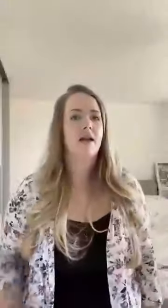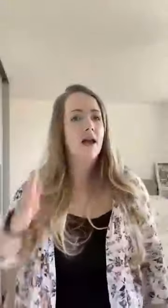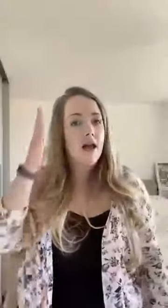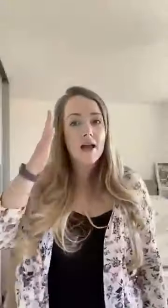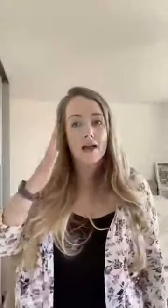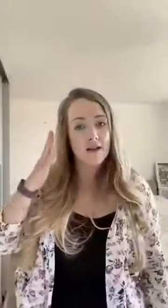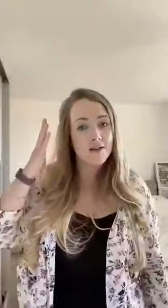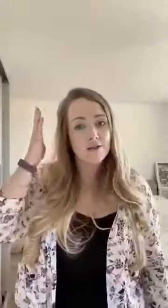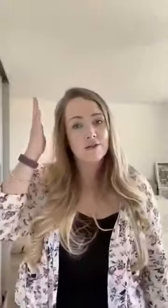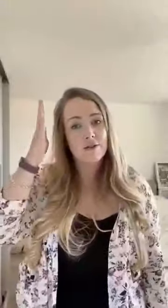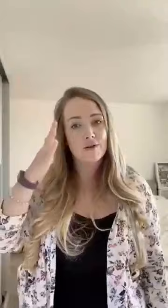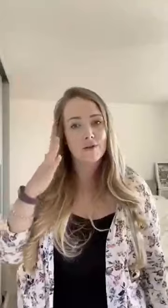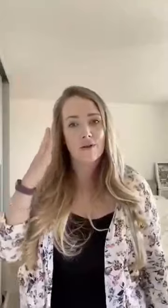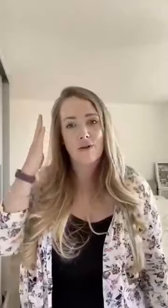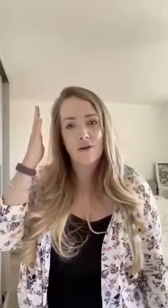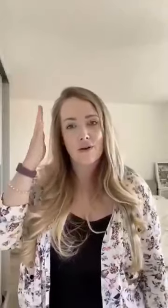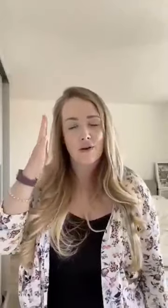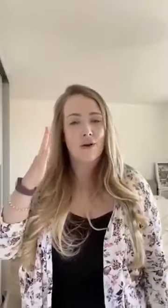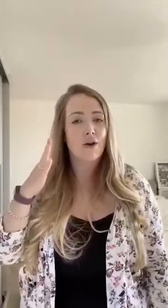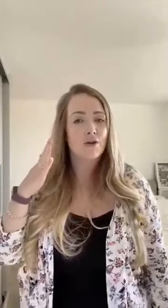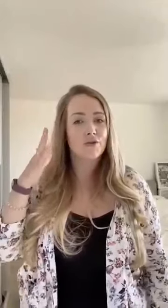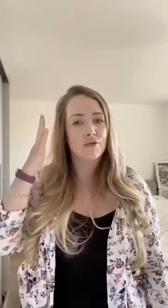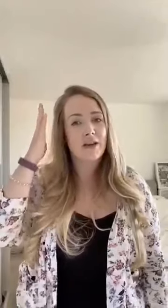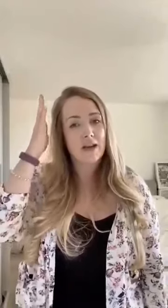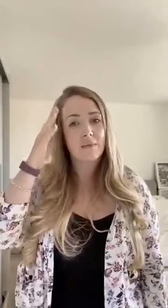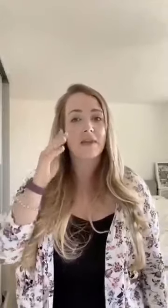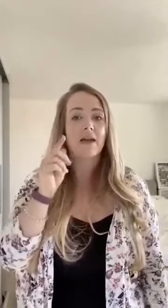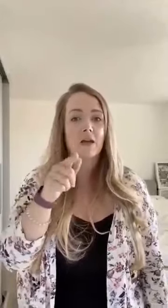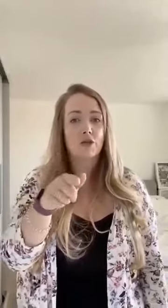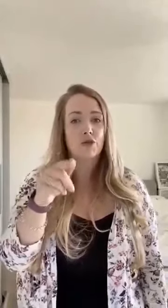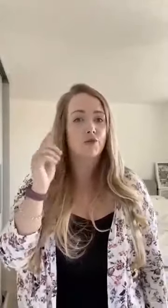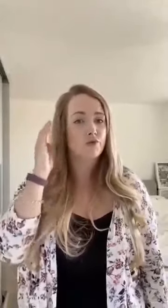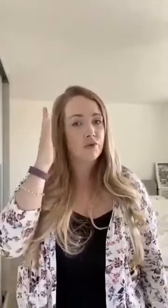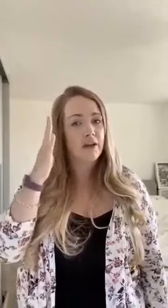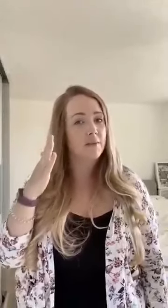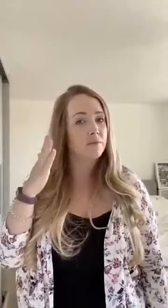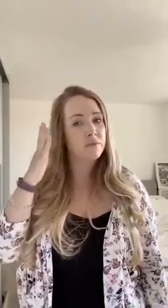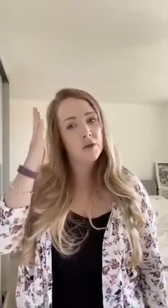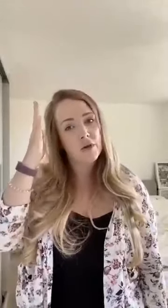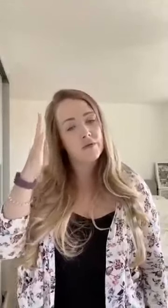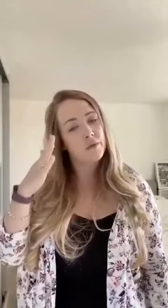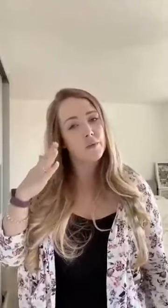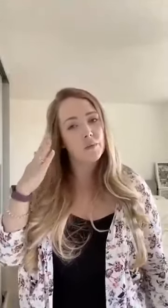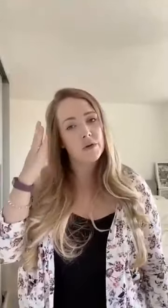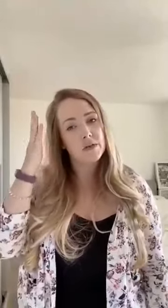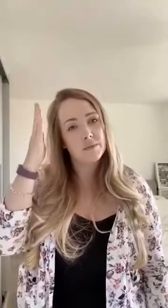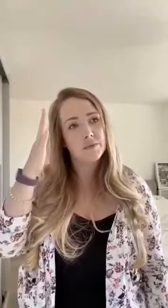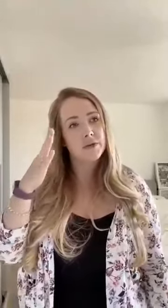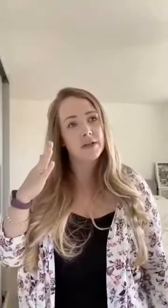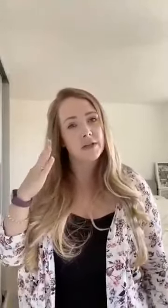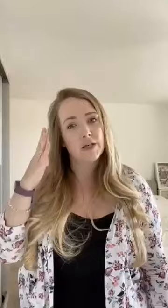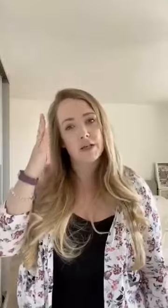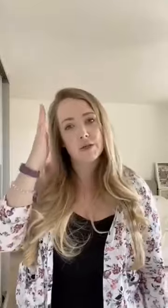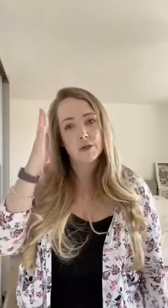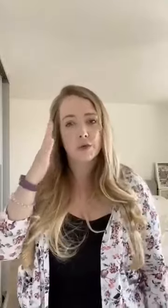And the dreams that you dream of Dreams really